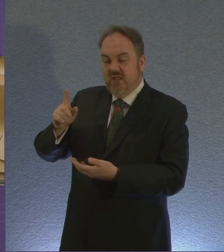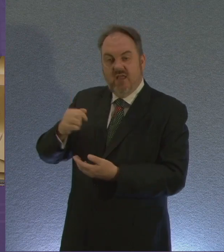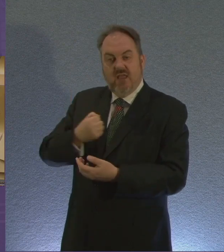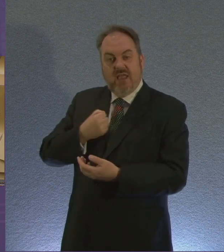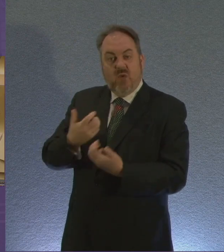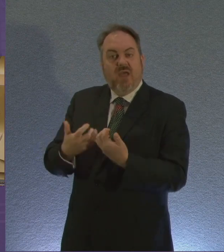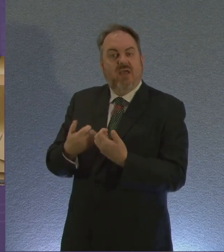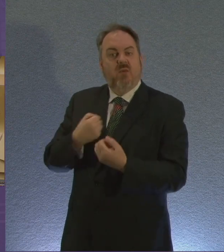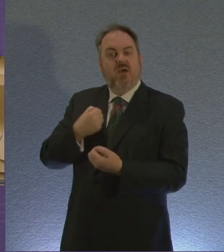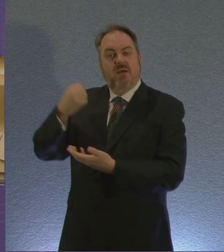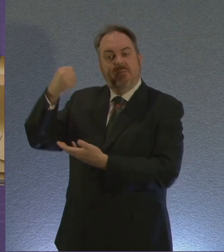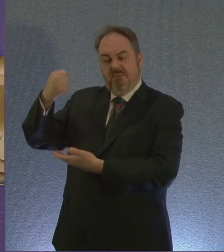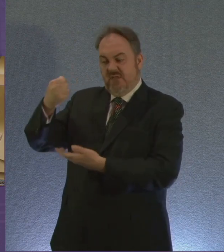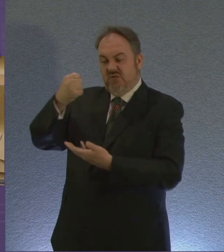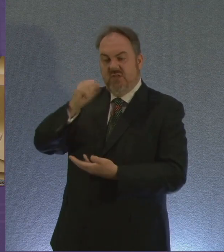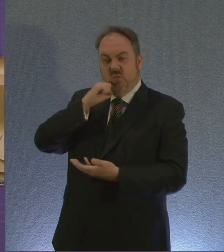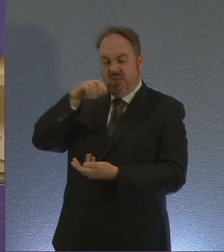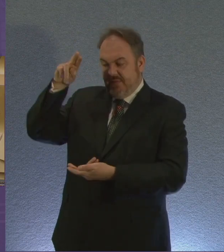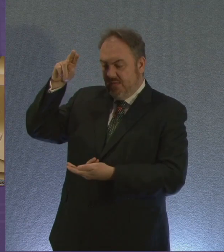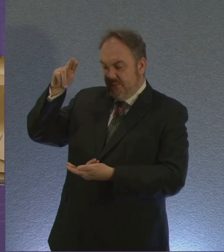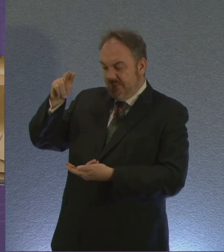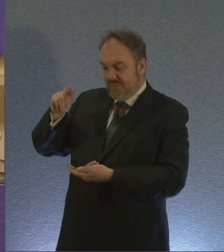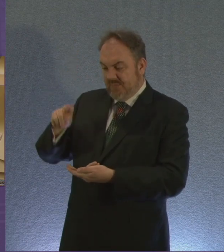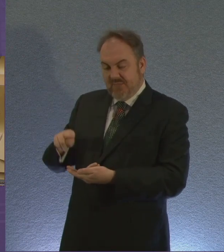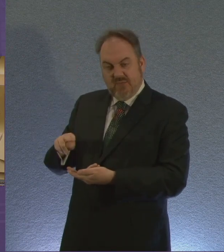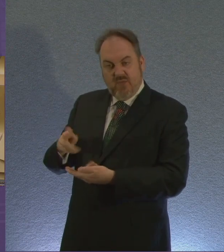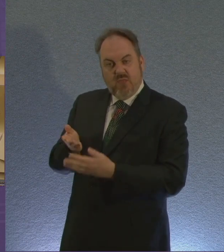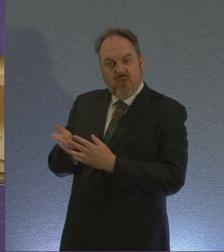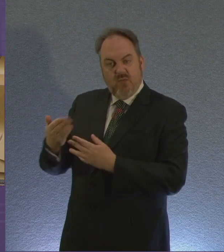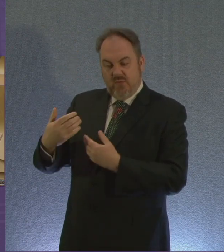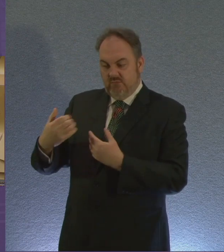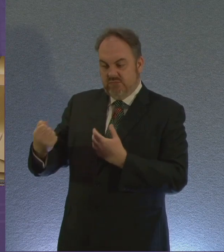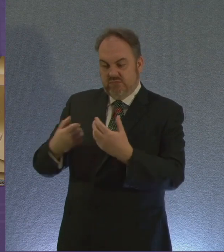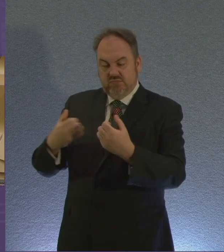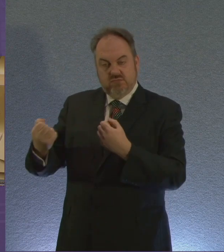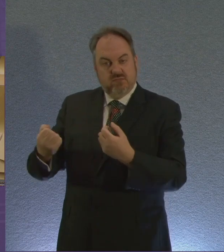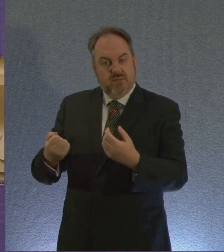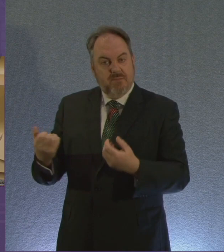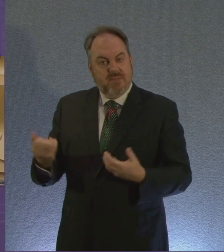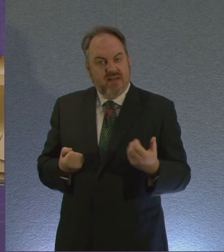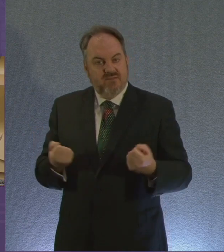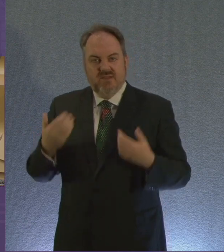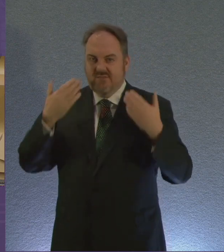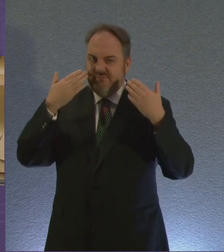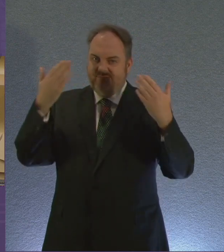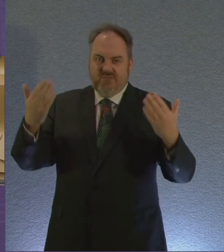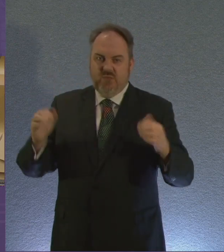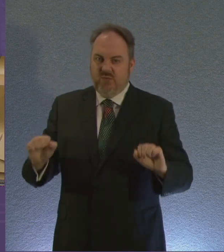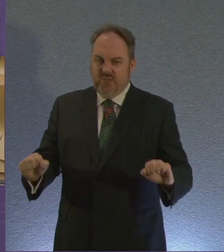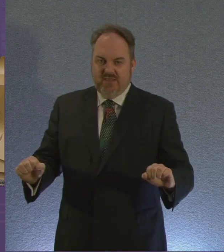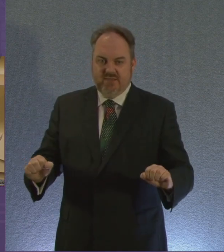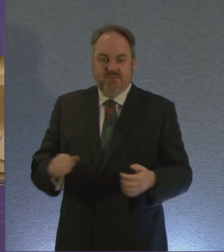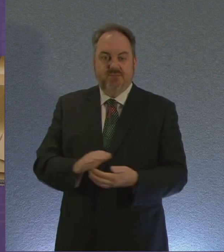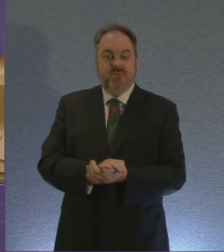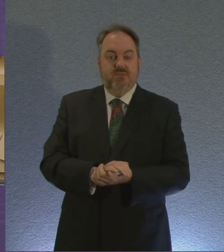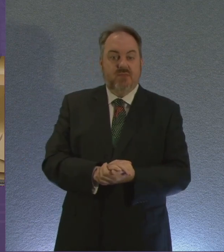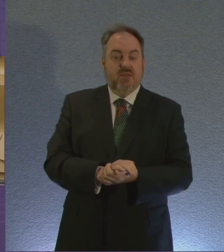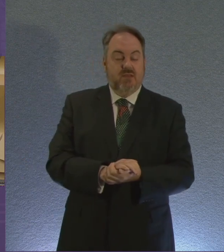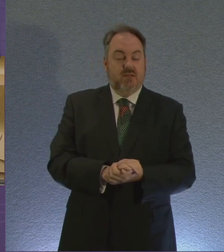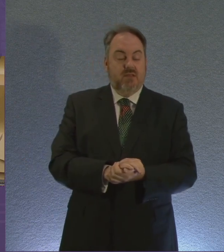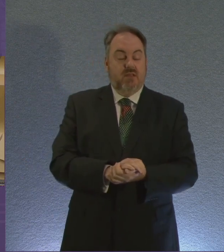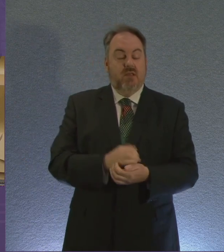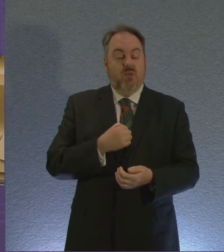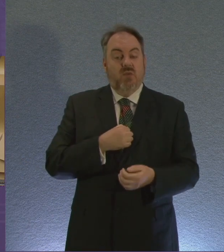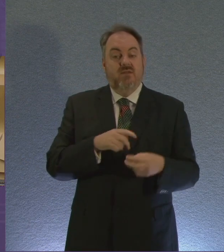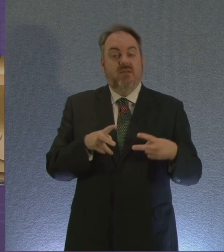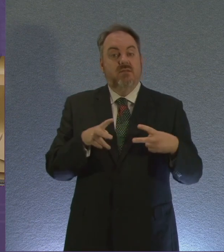see that increase, and also for the other benefits. With regards to the Scottish Welfare Fund, yes, we have increased, in fact over doubled the